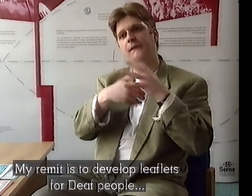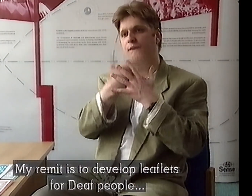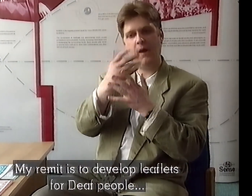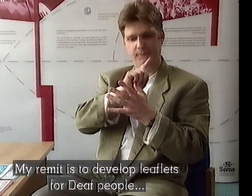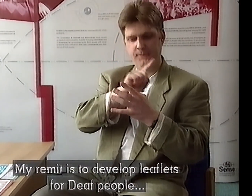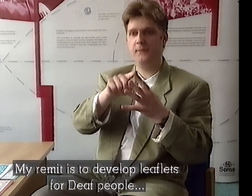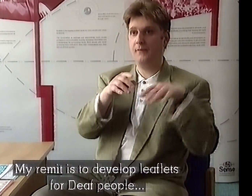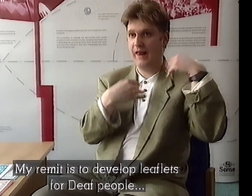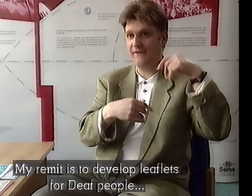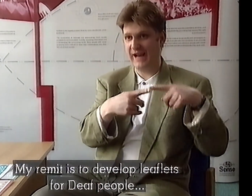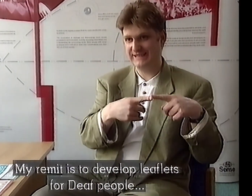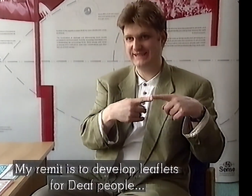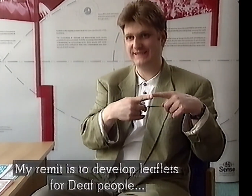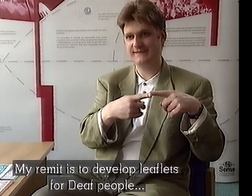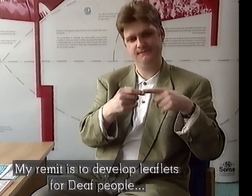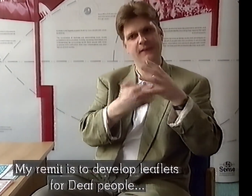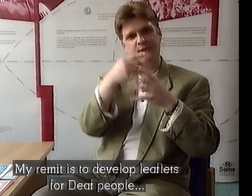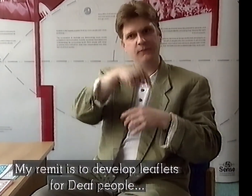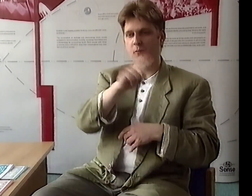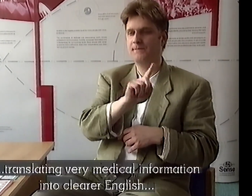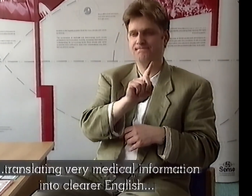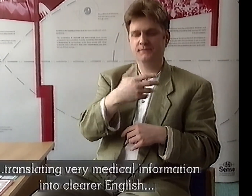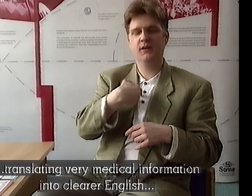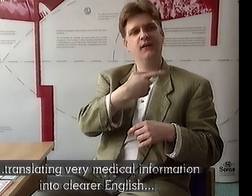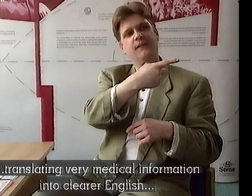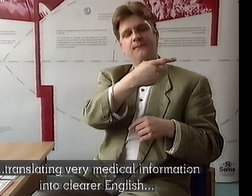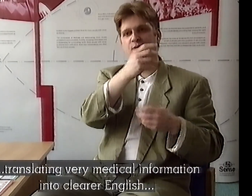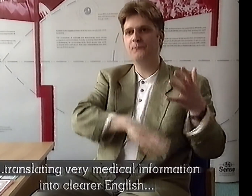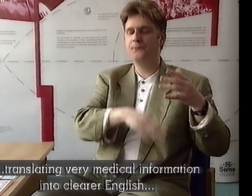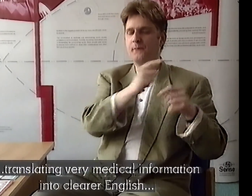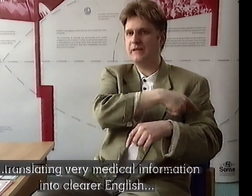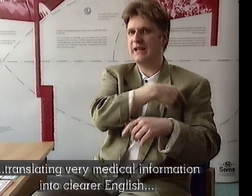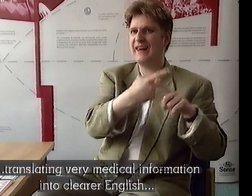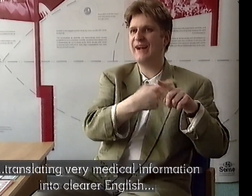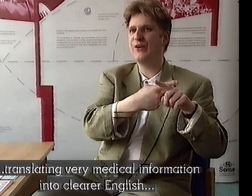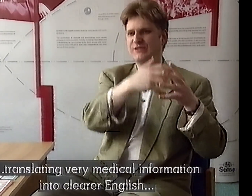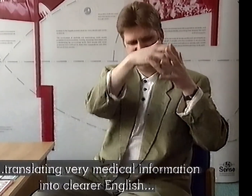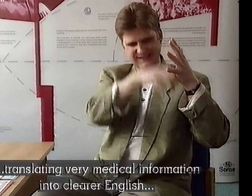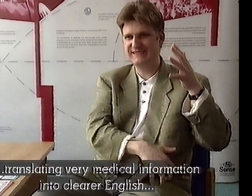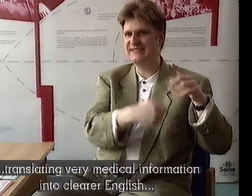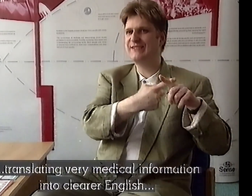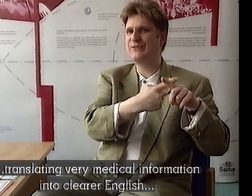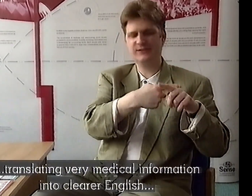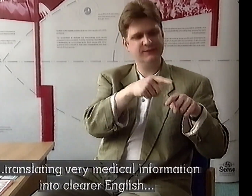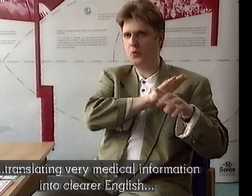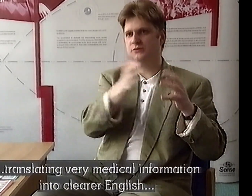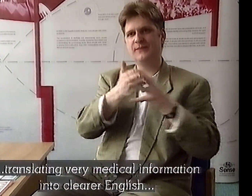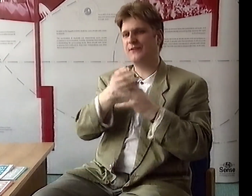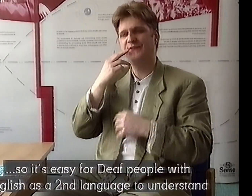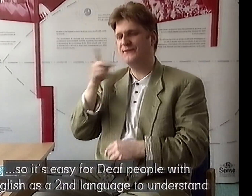My remit is to develop leaflets for deaf people, translating very medical information which is not accessible to them into clearer English, so that it's